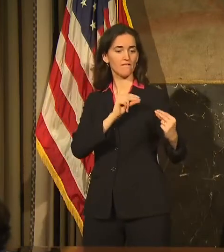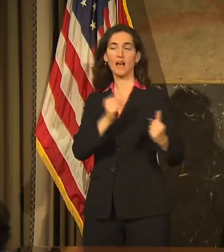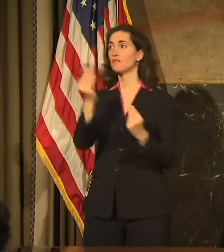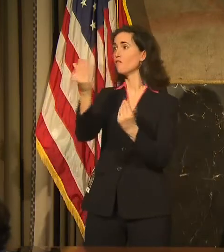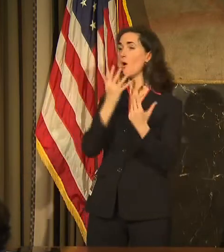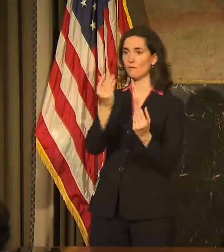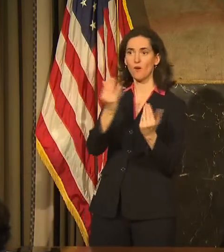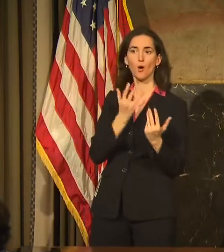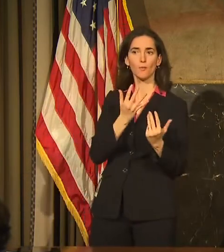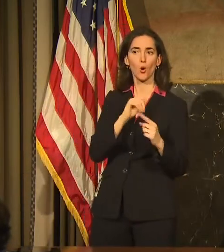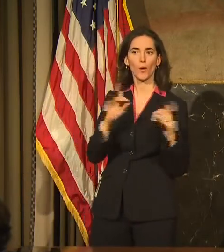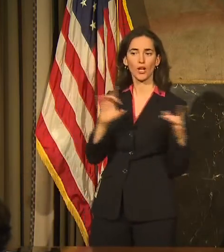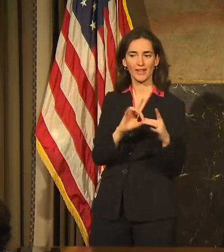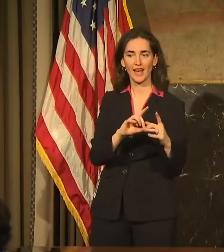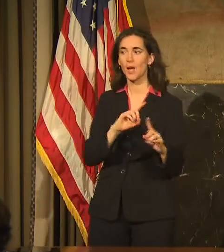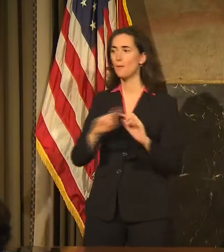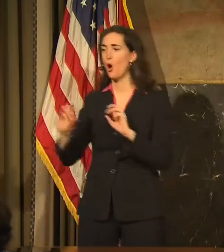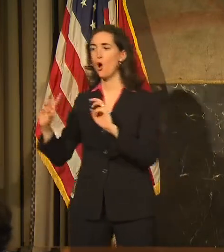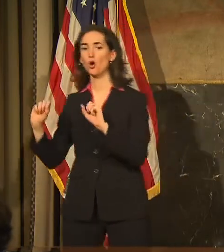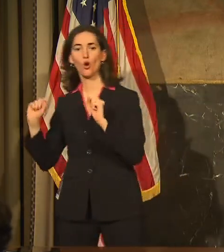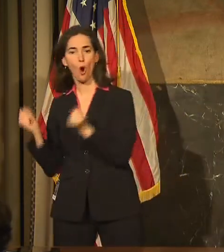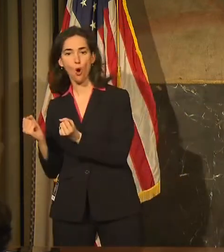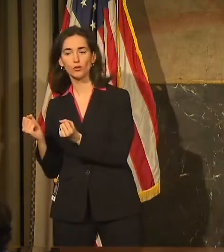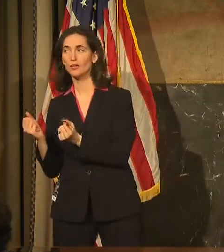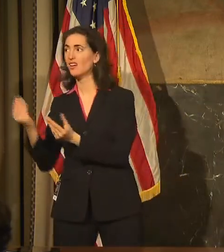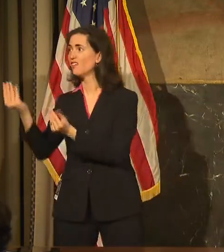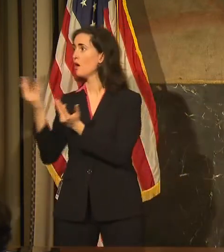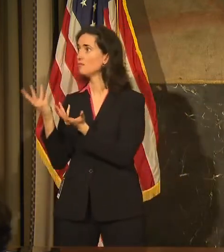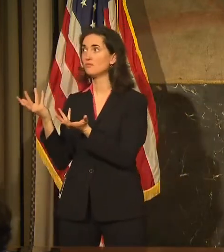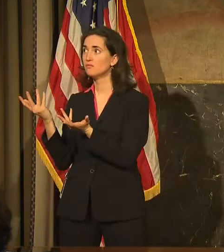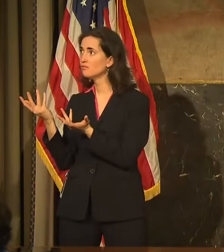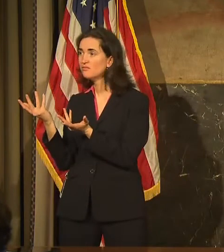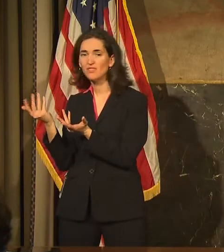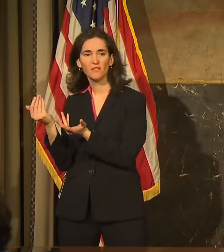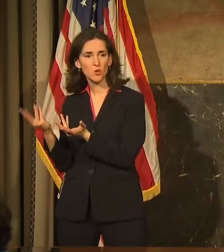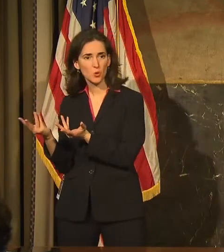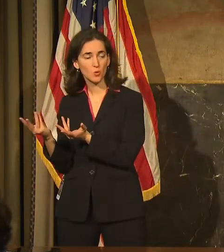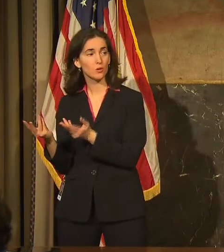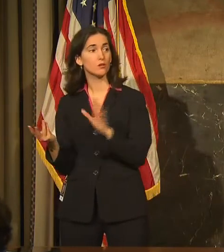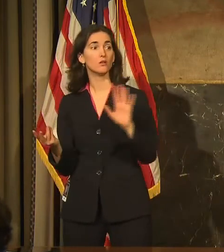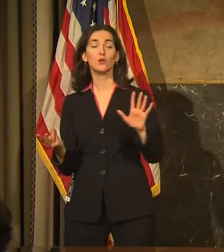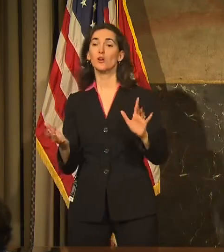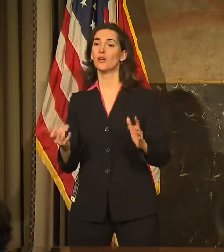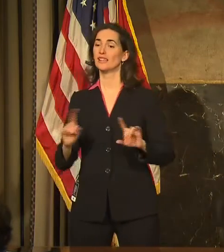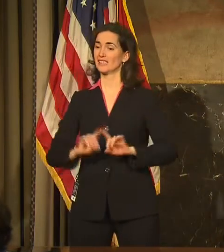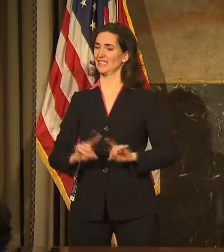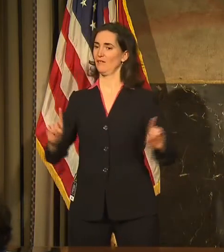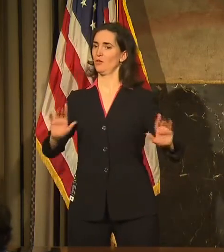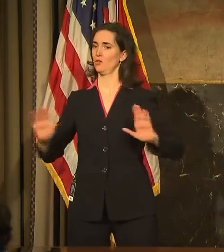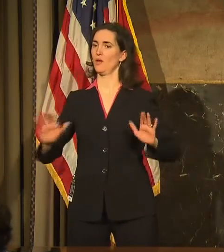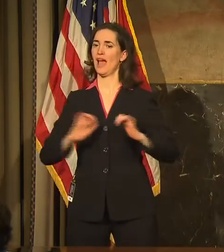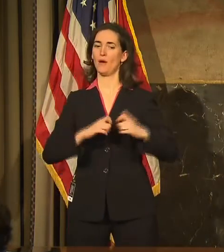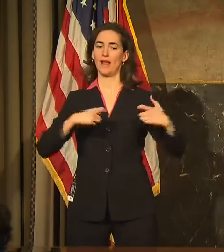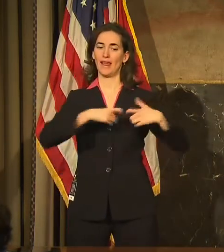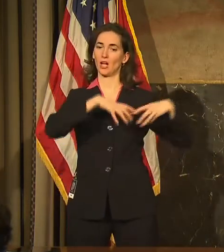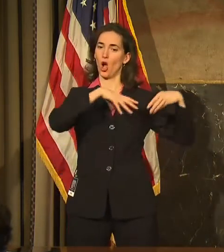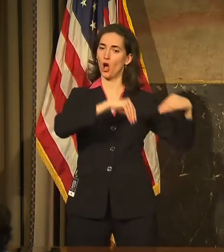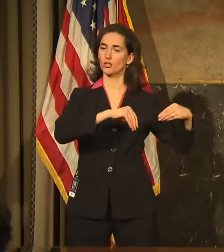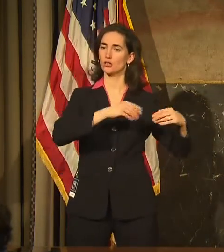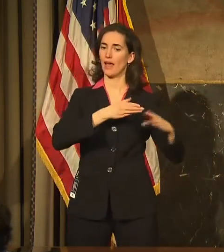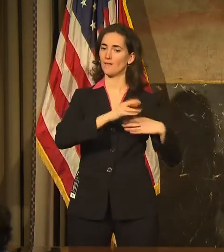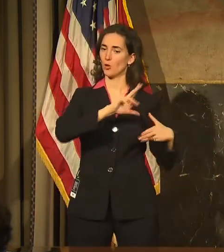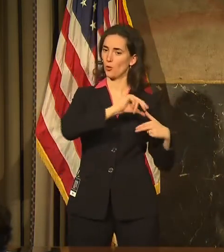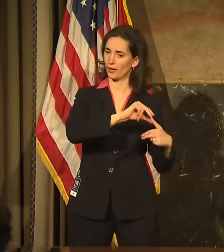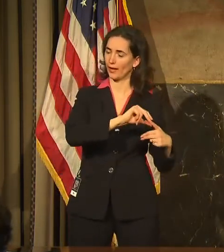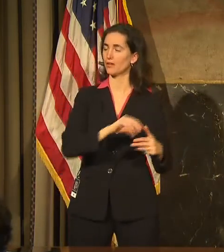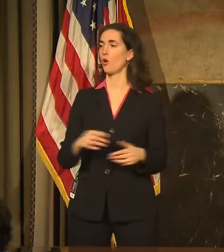this particular event. And these outages are very different, however. There